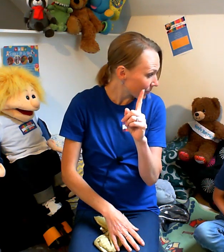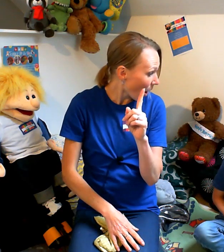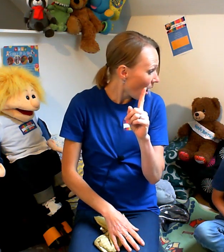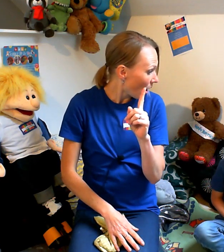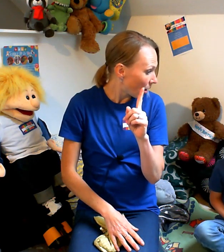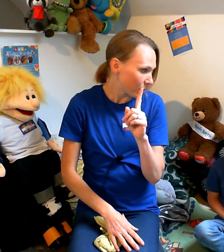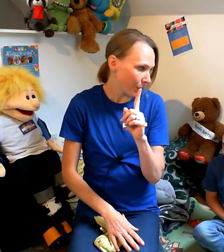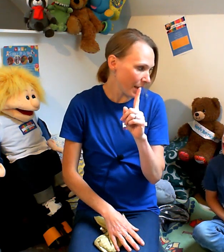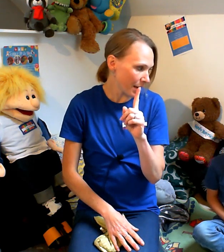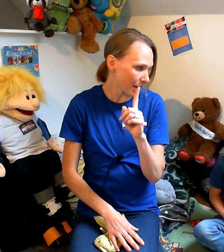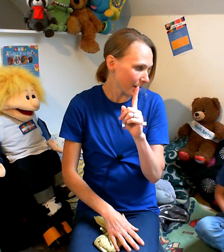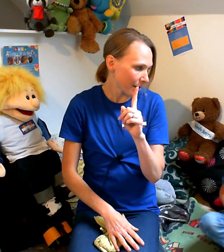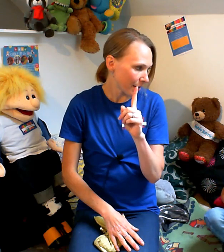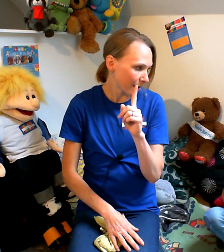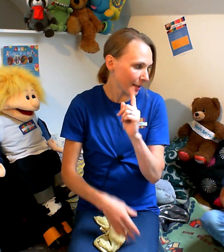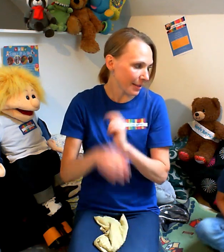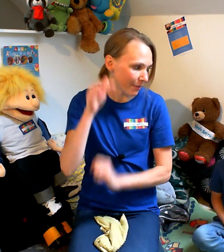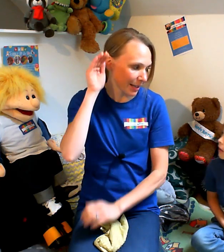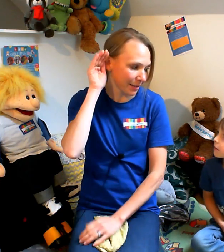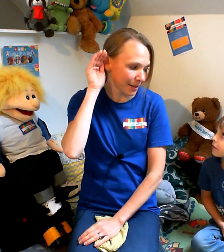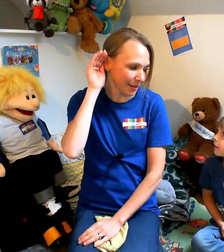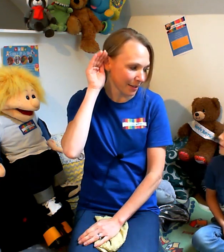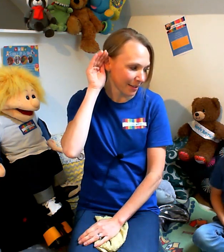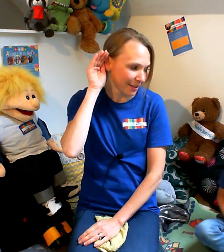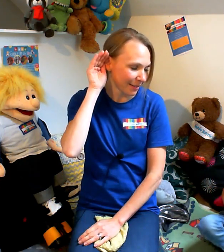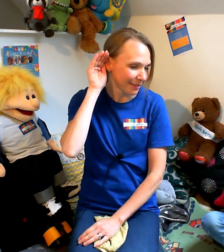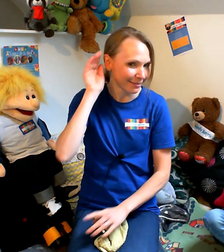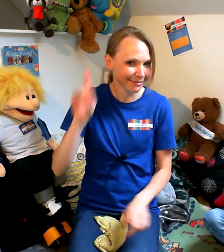It's a baby shark. Do you think? Let's have a listen.